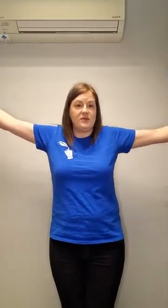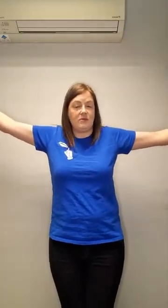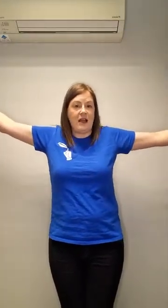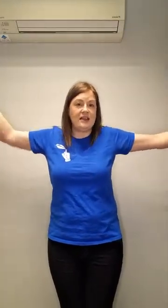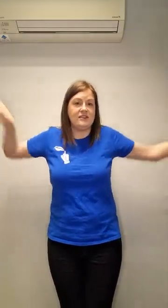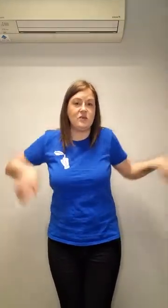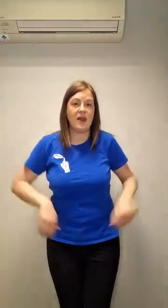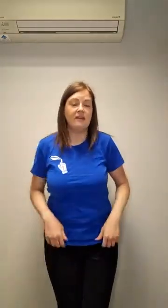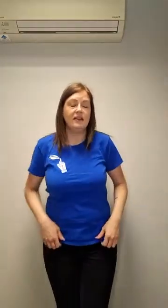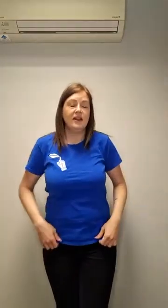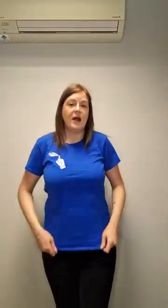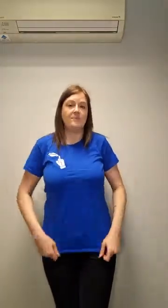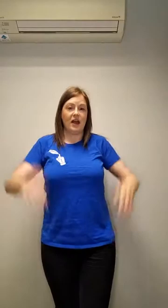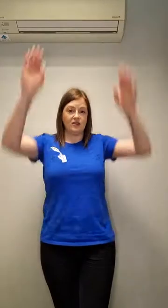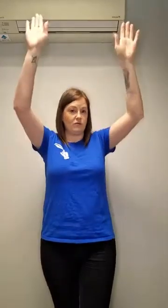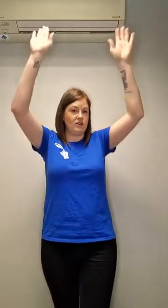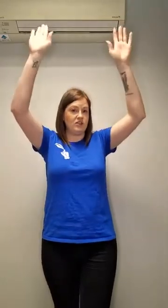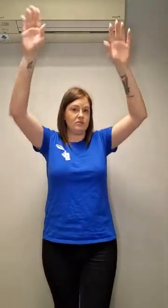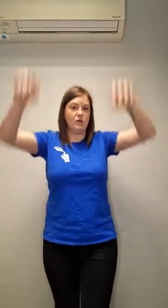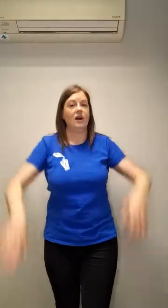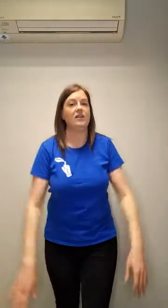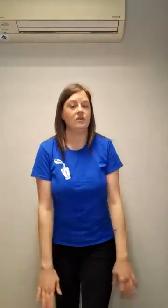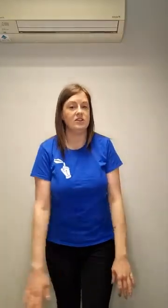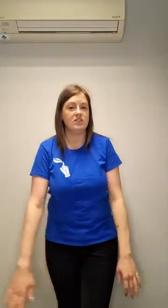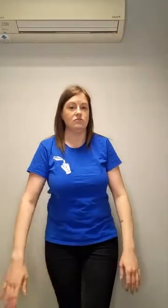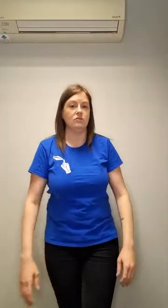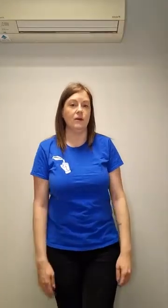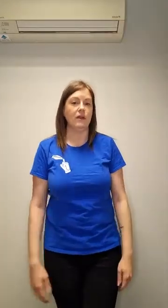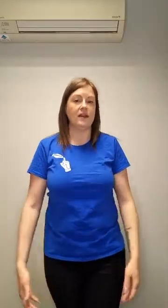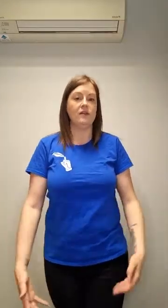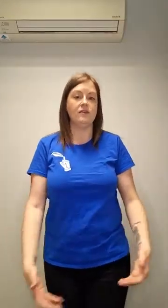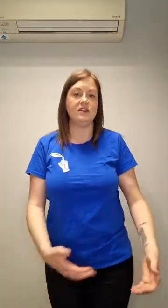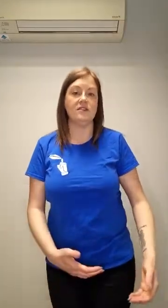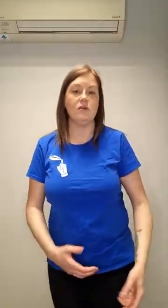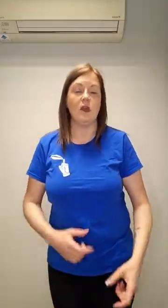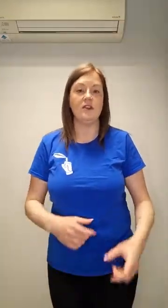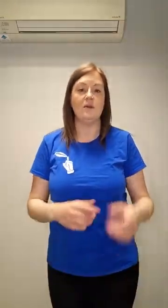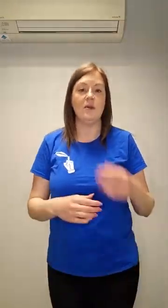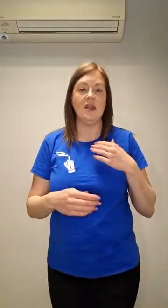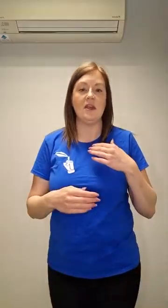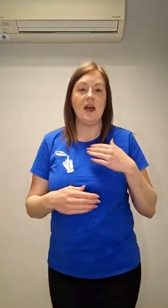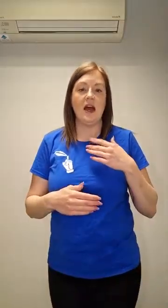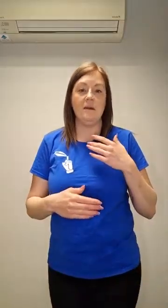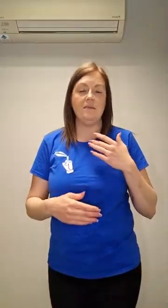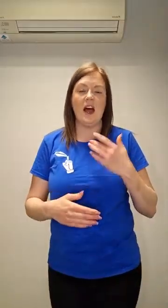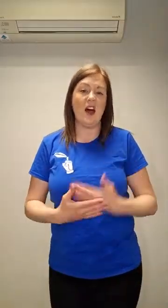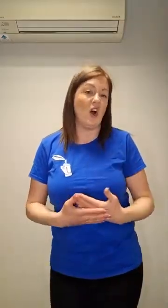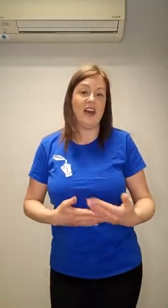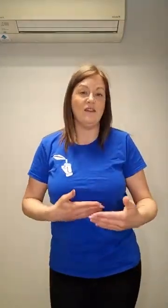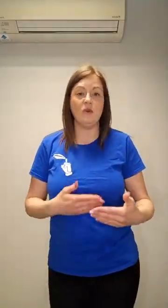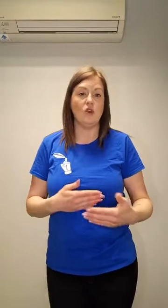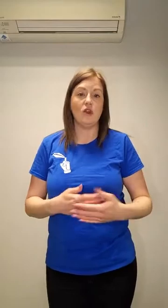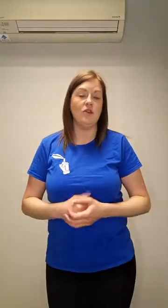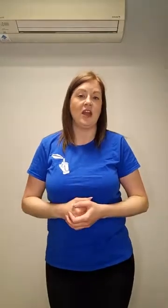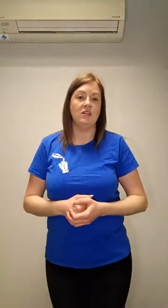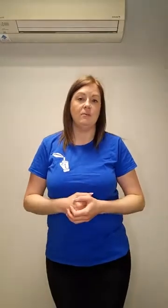what my hands are doing, and don't reach up too high and don't reach down too low. Likelihood is that you're going to be at eye level with your communication